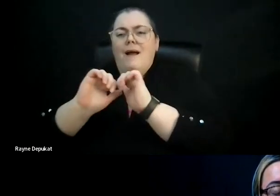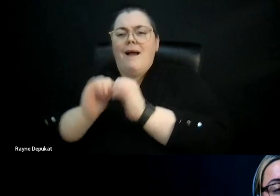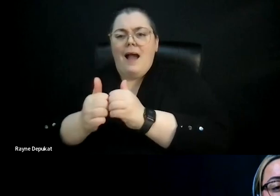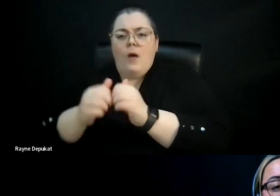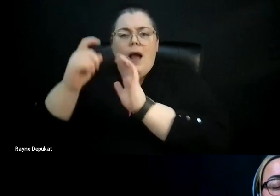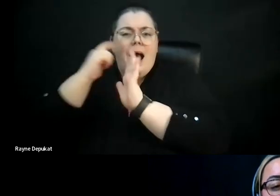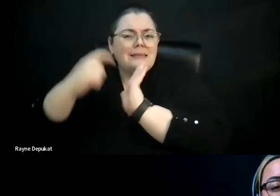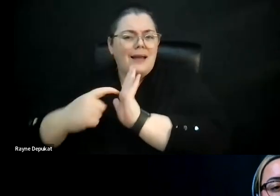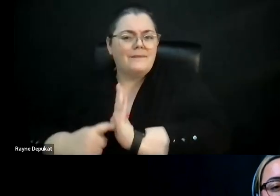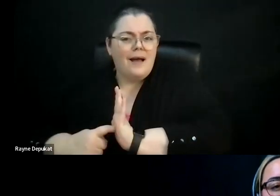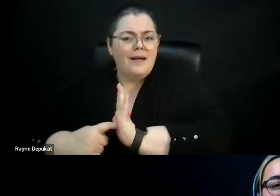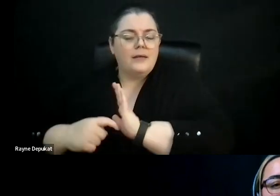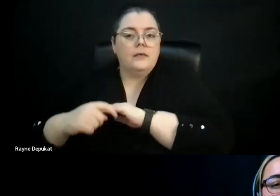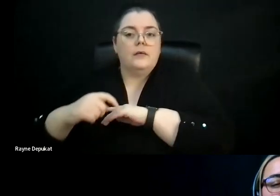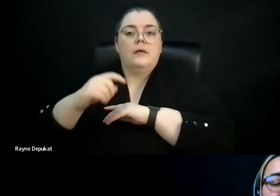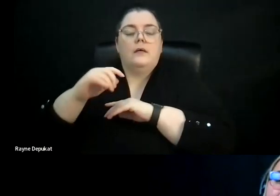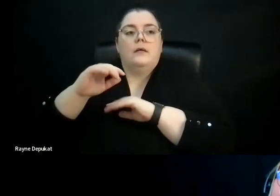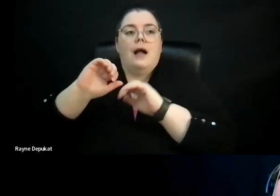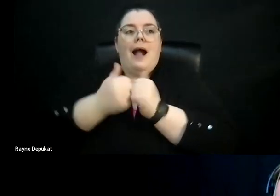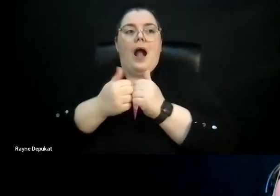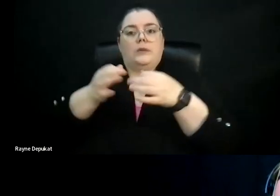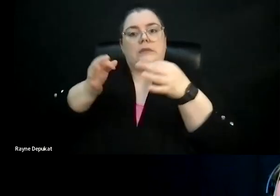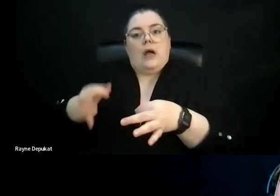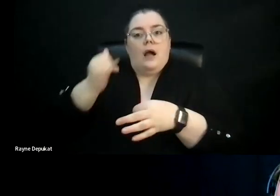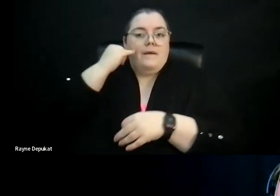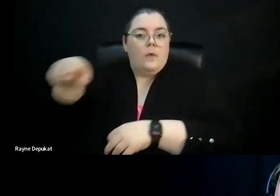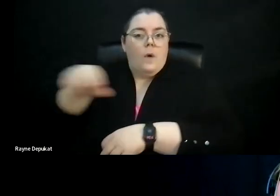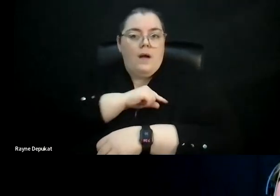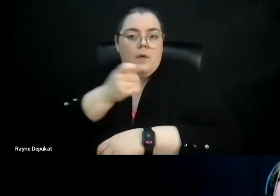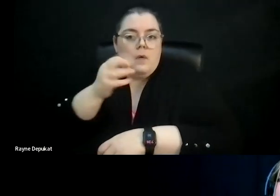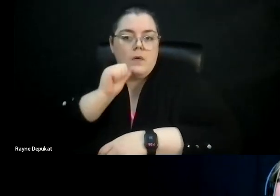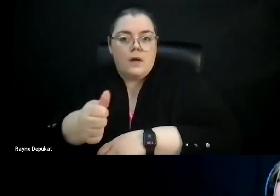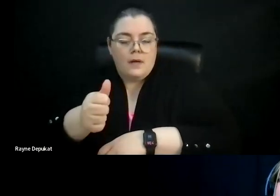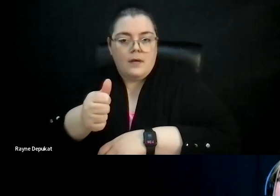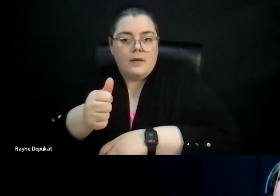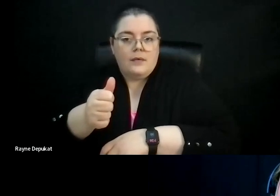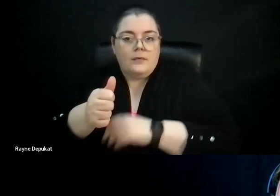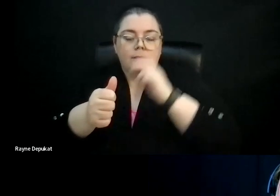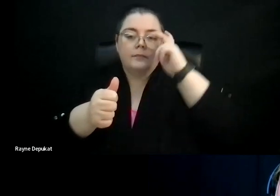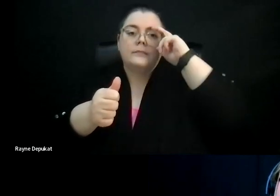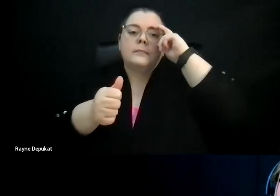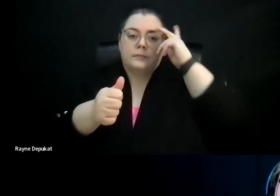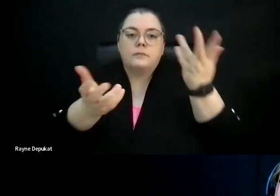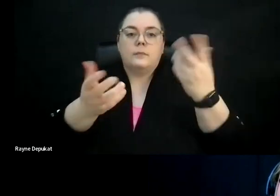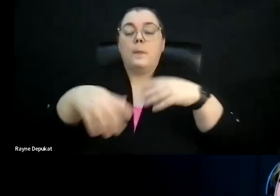And establishing a pool of interpreters, how do we identify what interpreters could be in this pool? How do we decide if they're qualified or not?